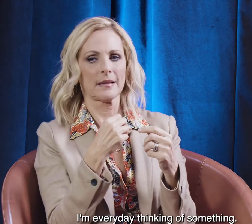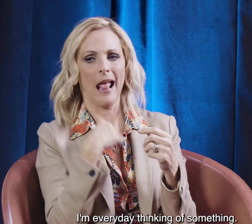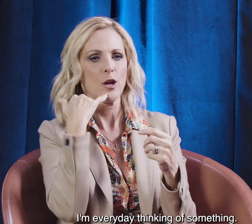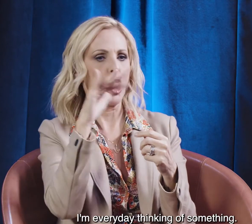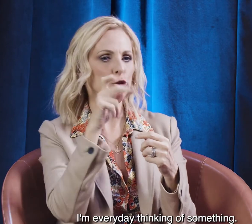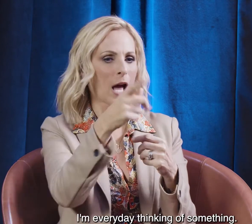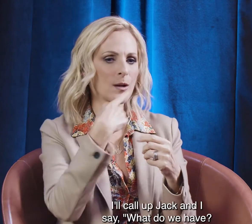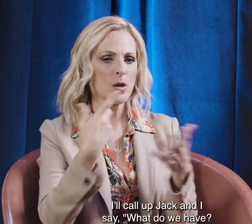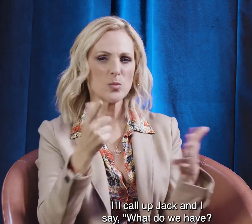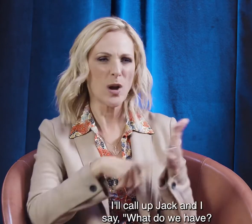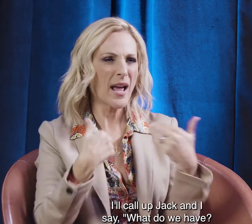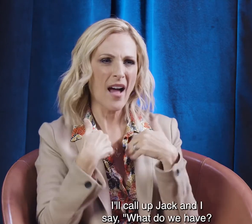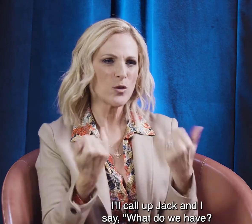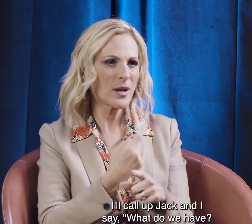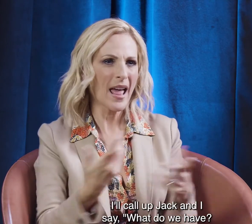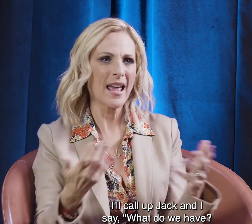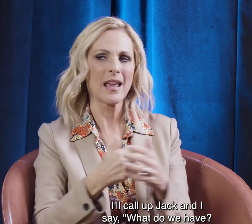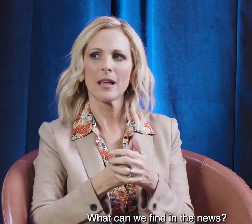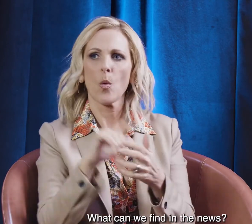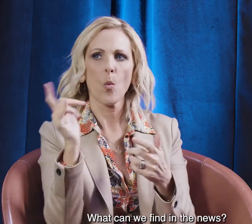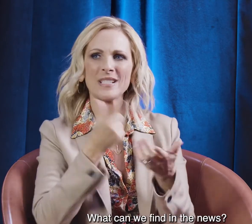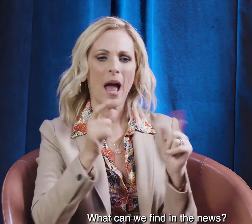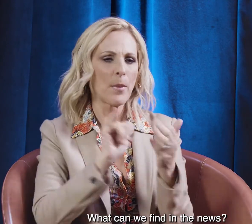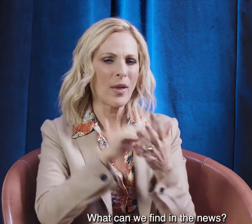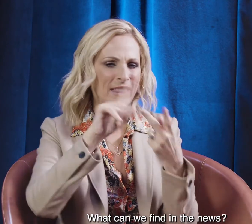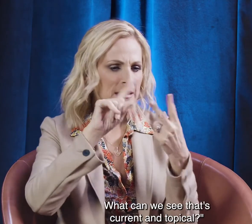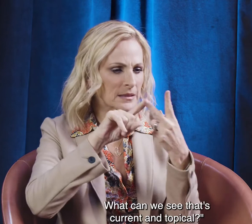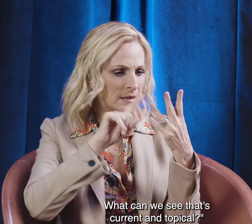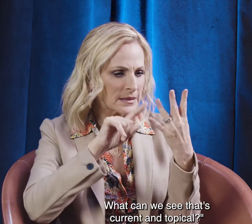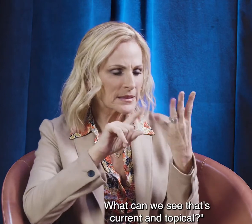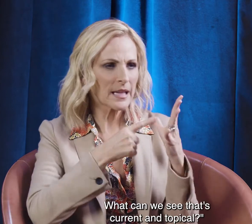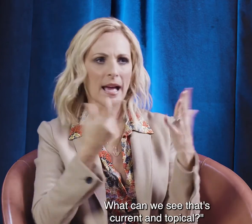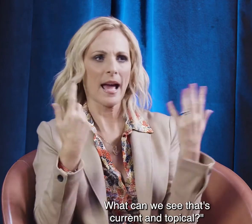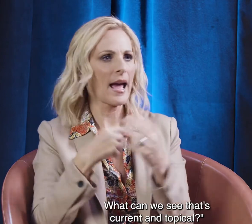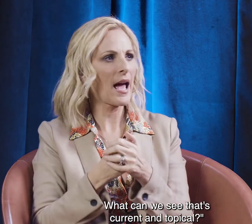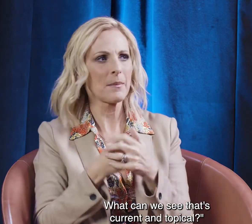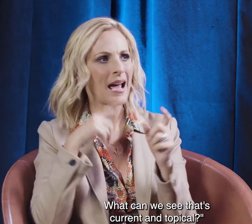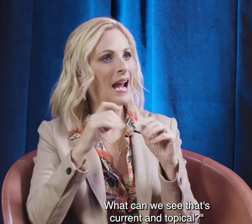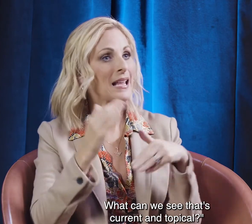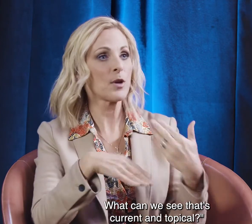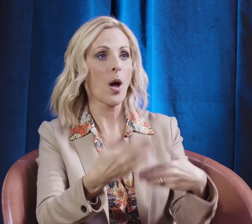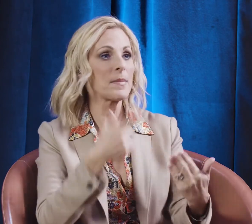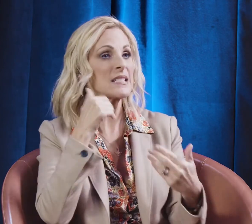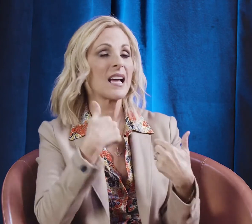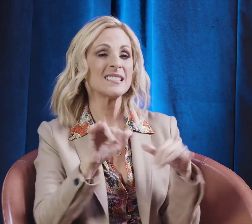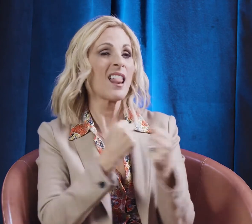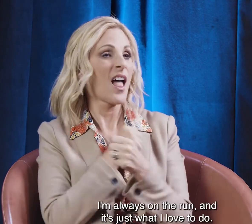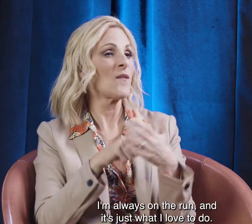of something. I'll call up Jack and I say, "What do we have? What can we find in the news? What can we see that's current and topical?" And because I'm always